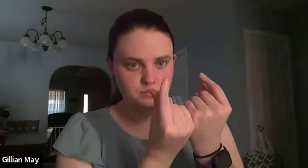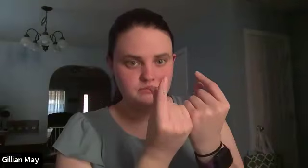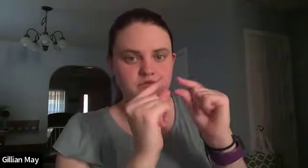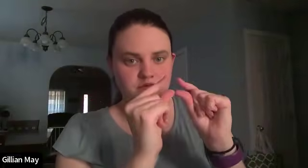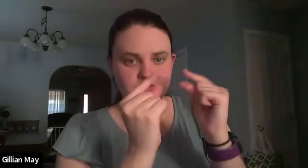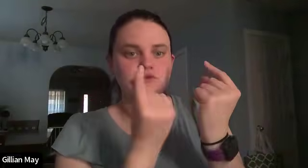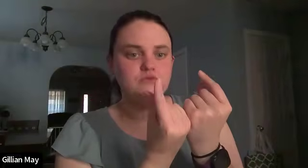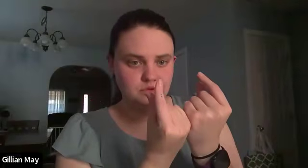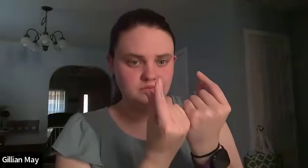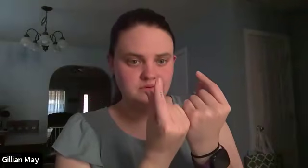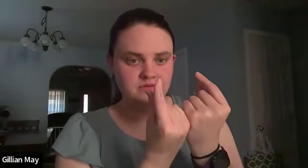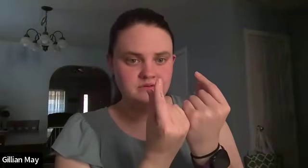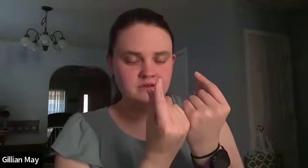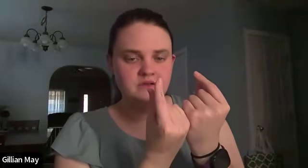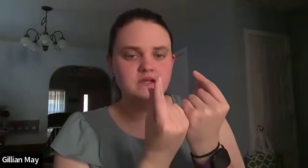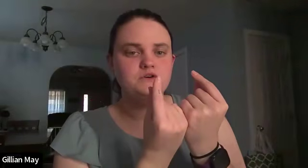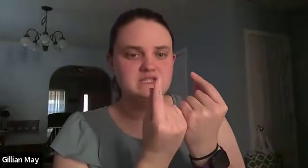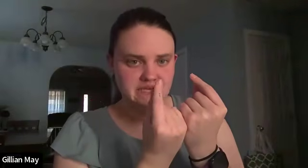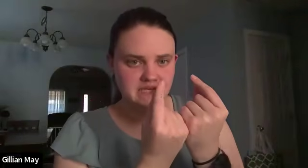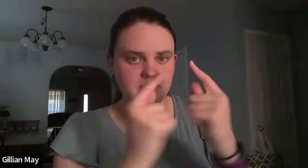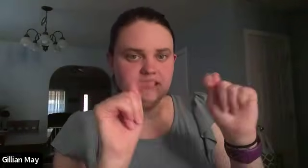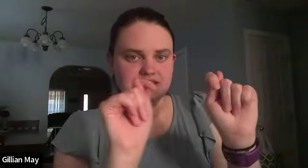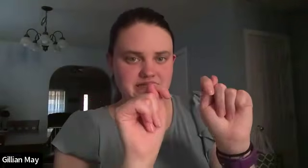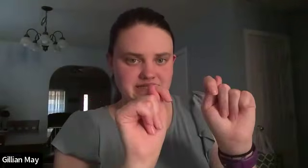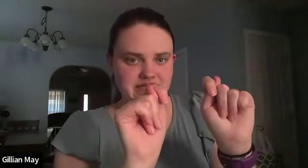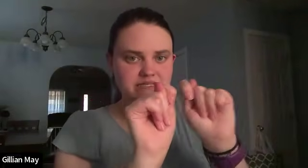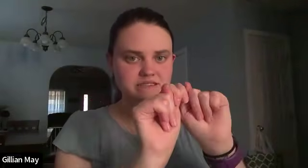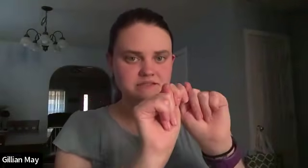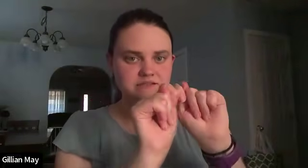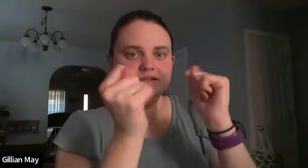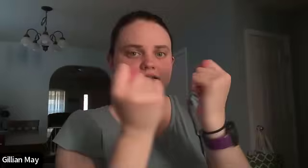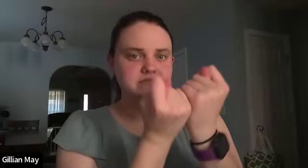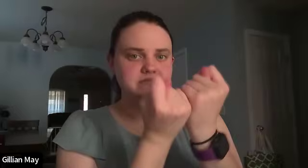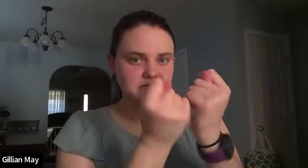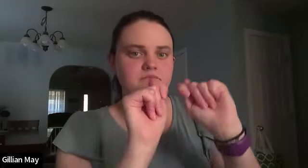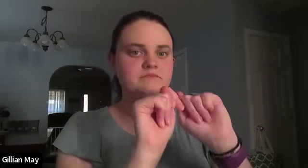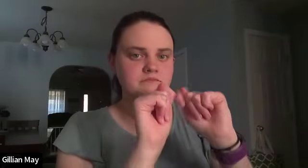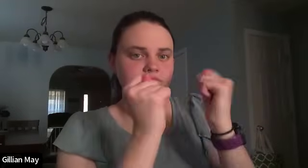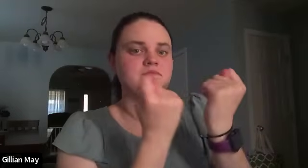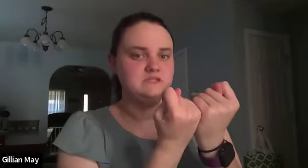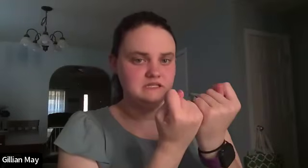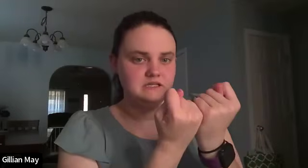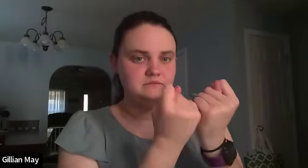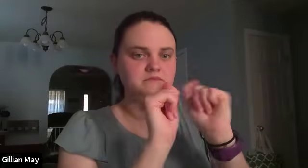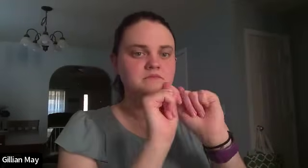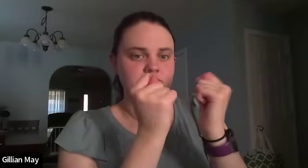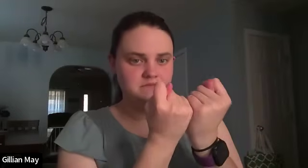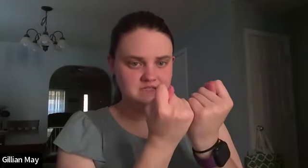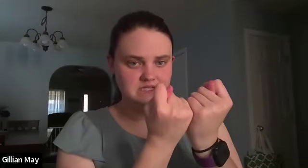group, group. For team, it's the T's, team, team,